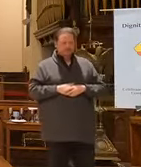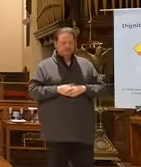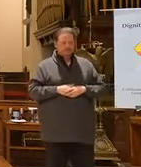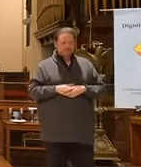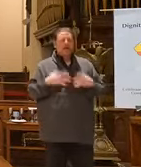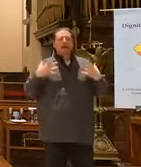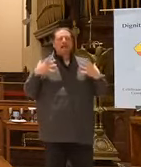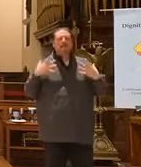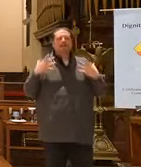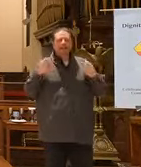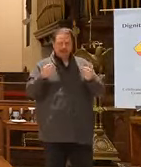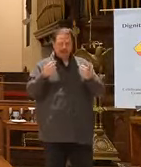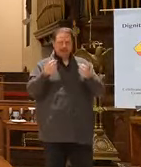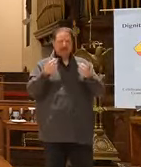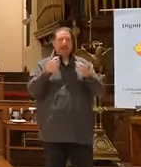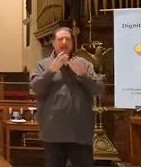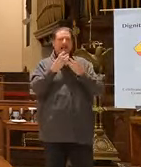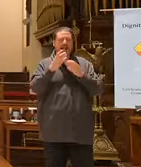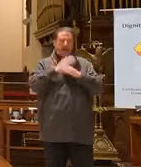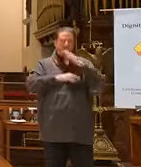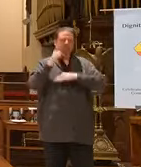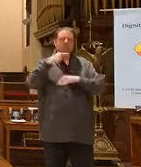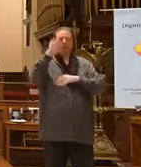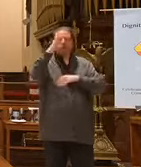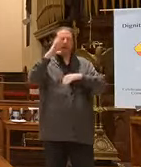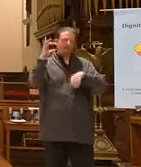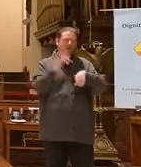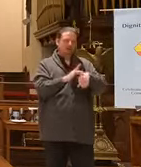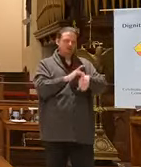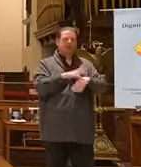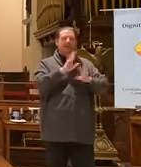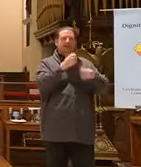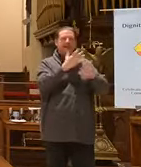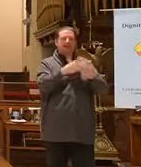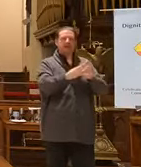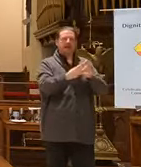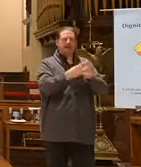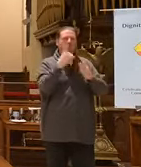May the healing hand of God touch them and guide their caregivers, we pray.